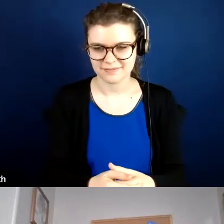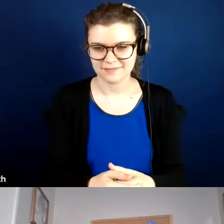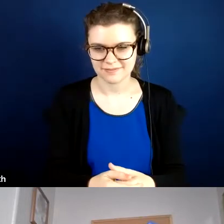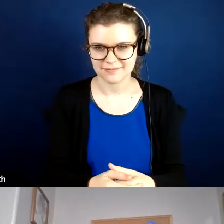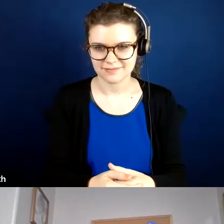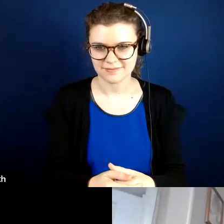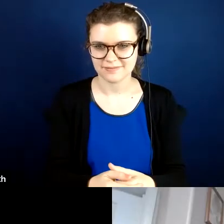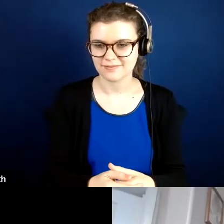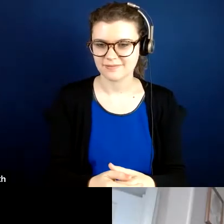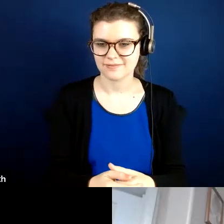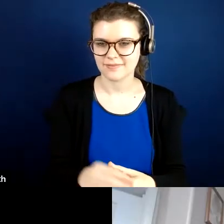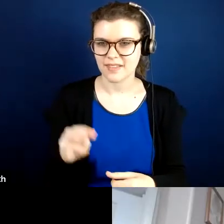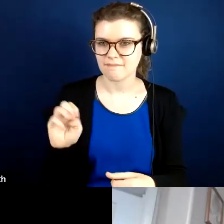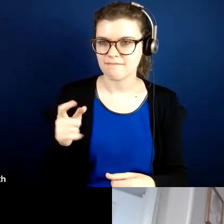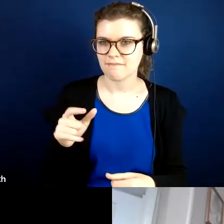Thank you, Rich.